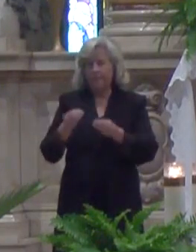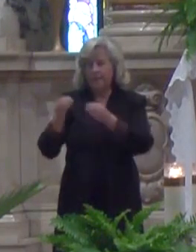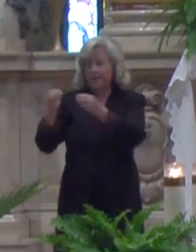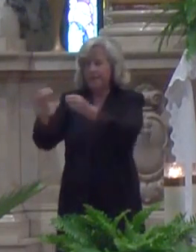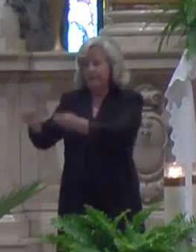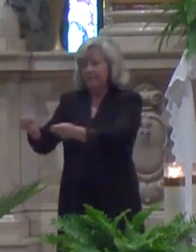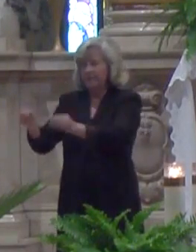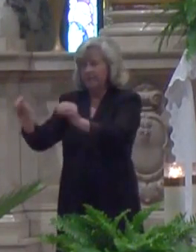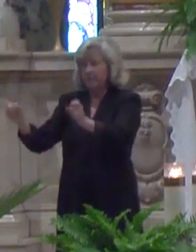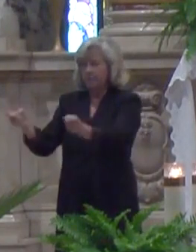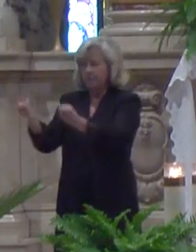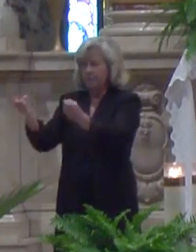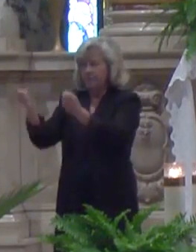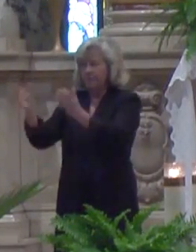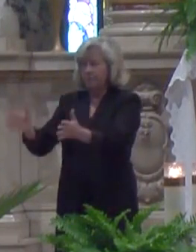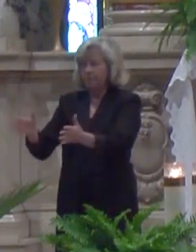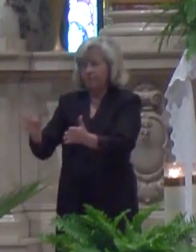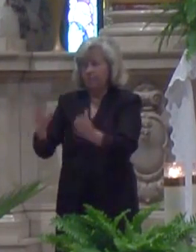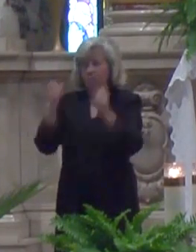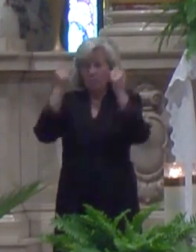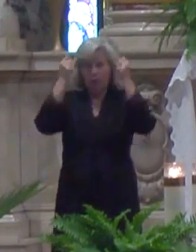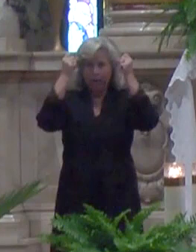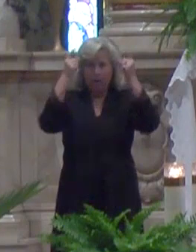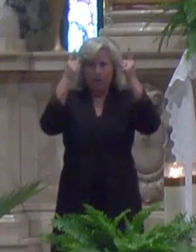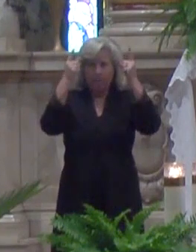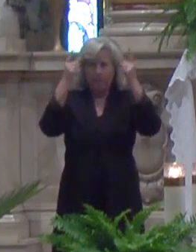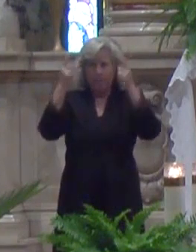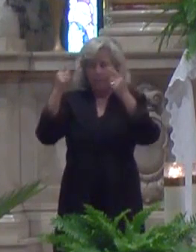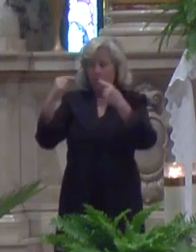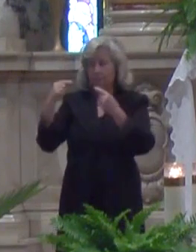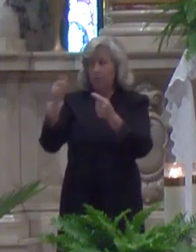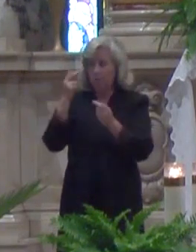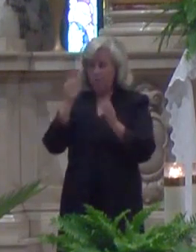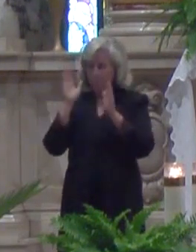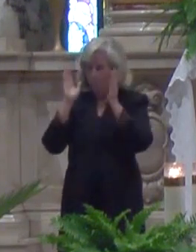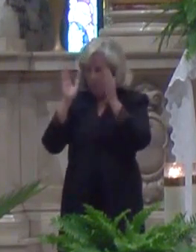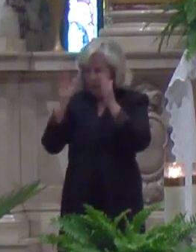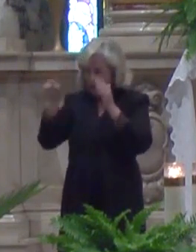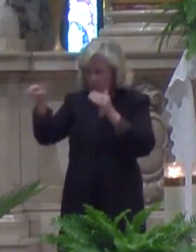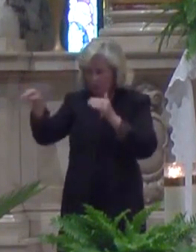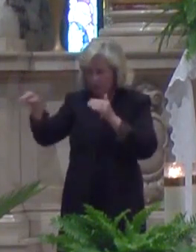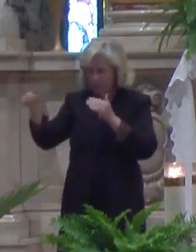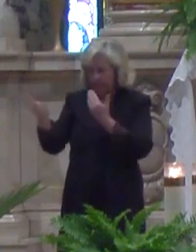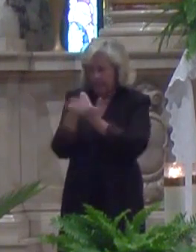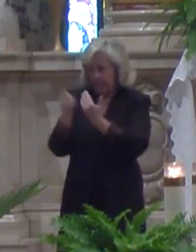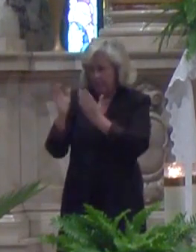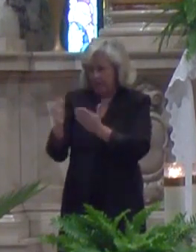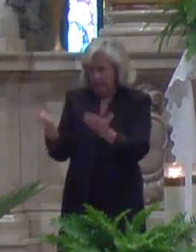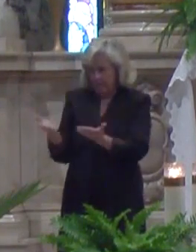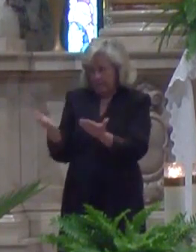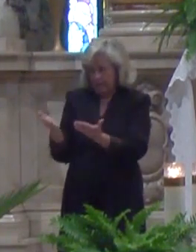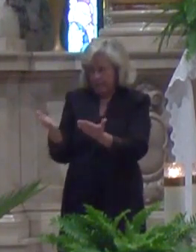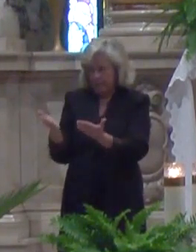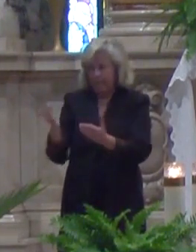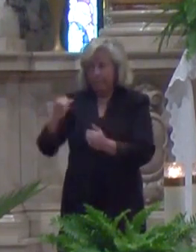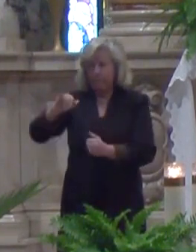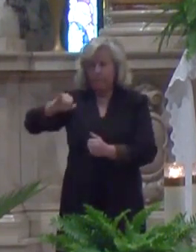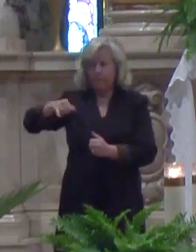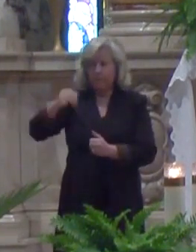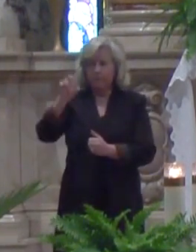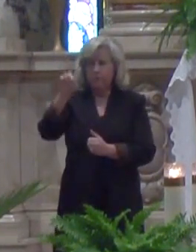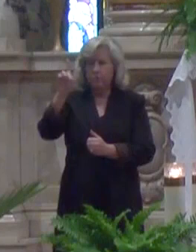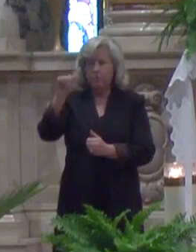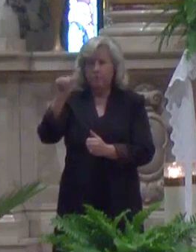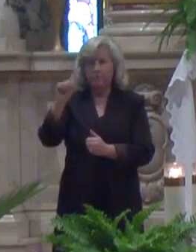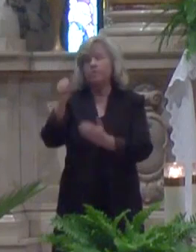up, let us go. Look, my betrayer is at hand. While he was still speaking, Judas, one of the